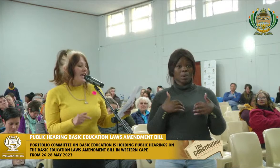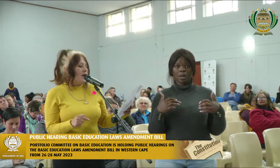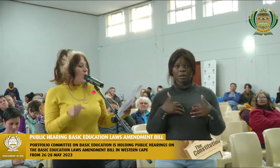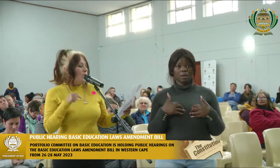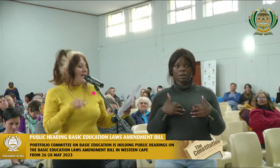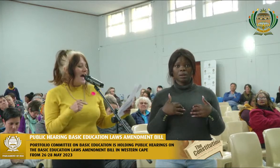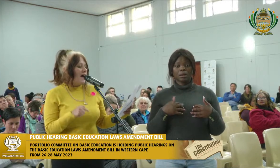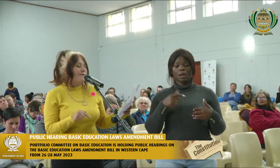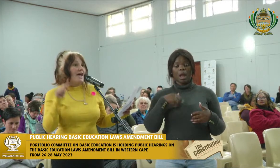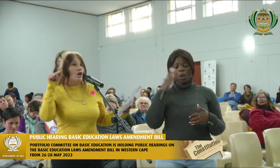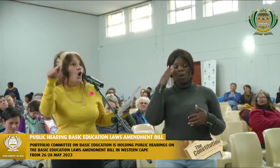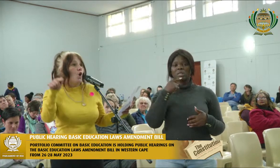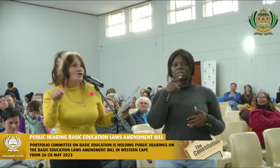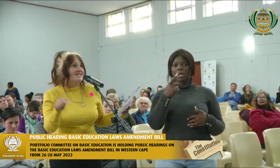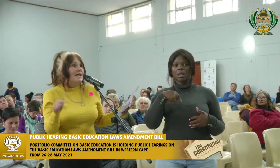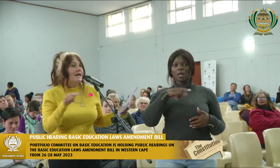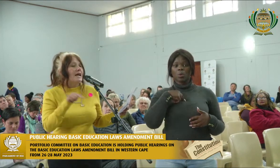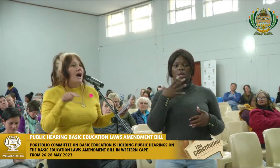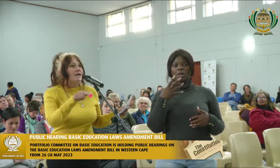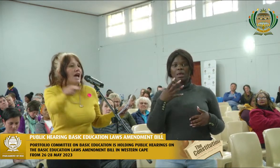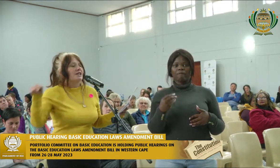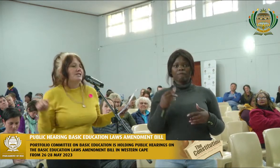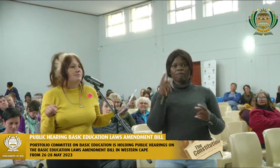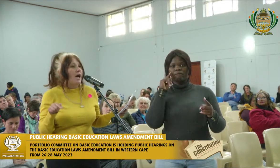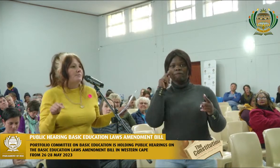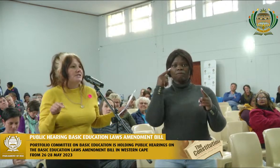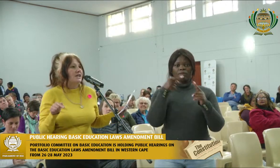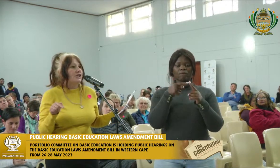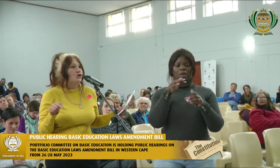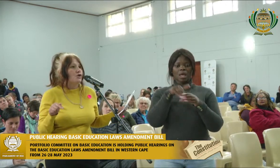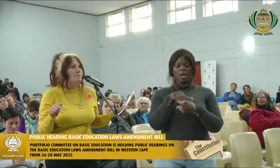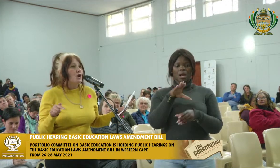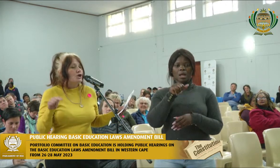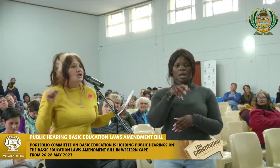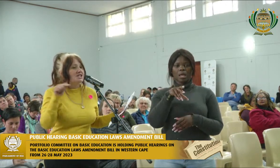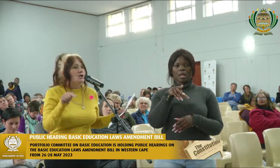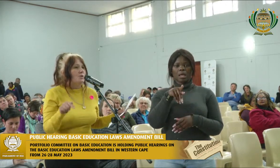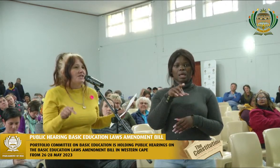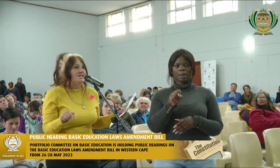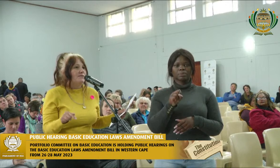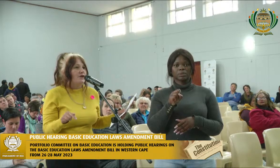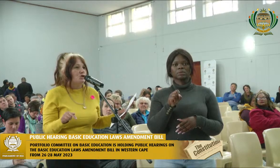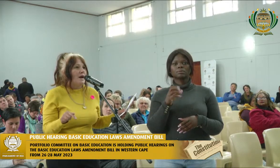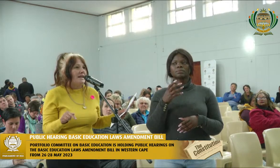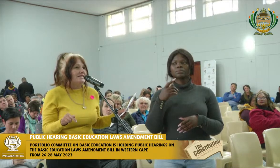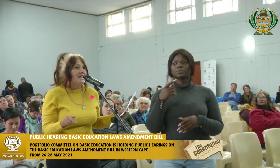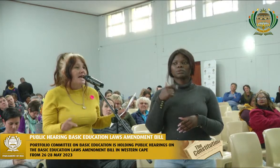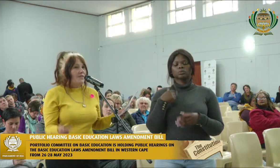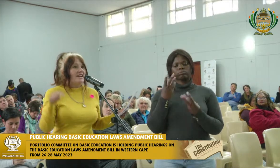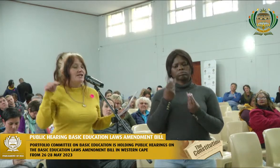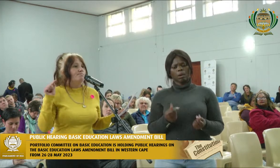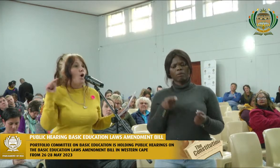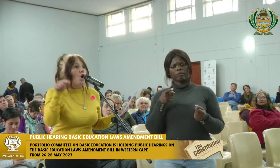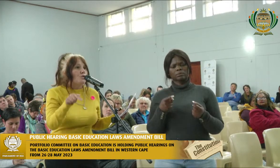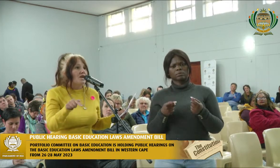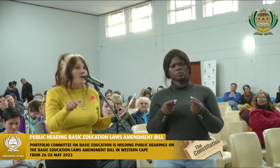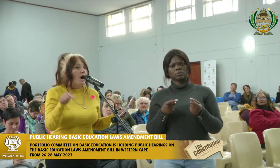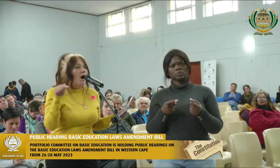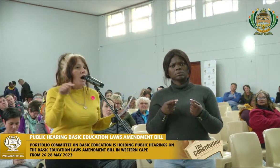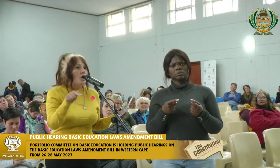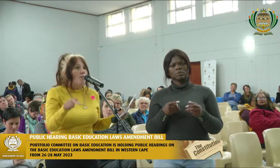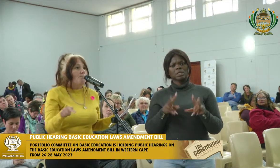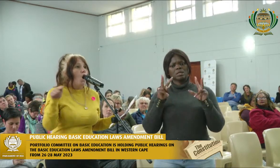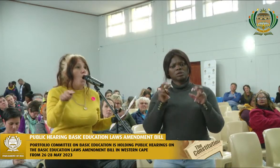you say we have a course in our CAPS curriculum to deal with this eventuality that is